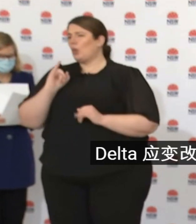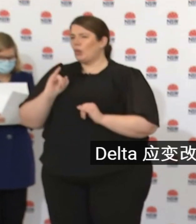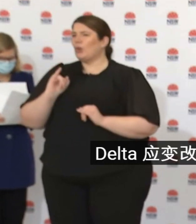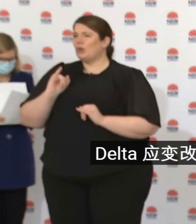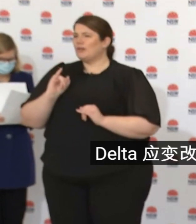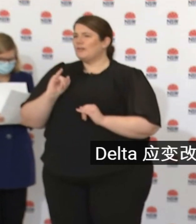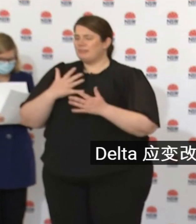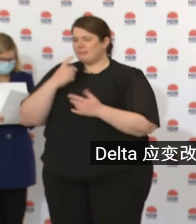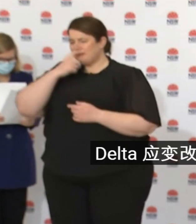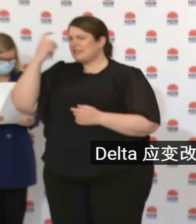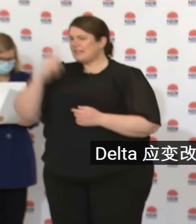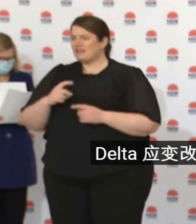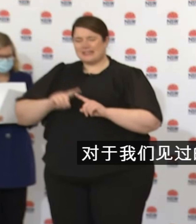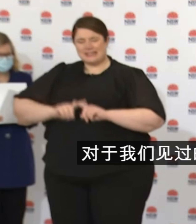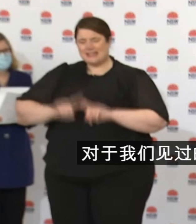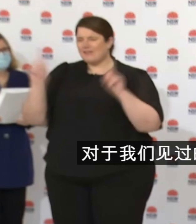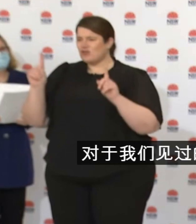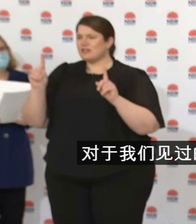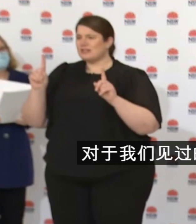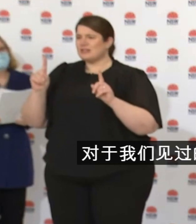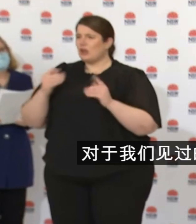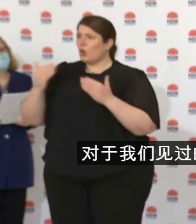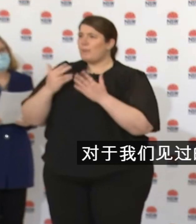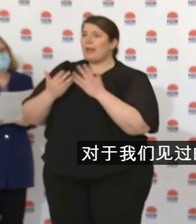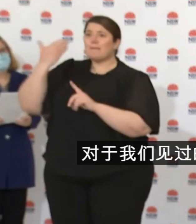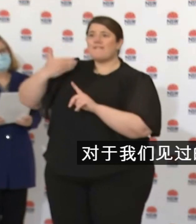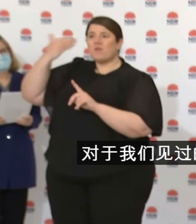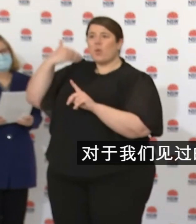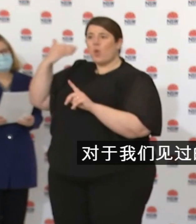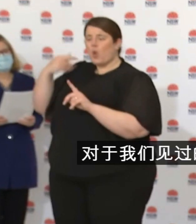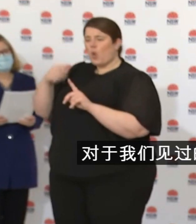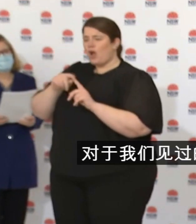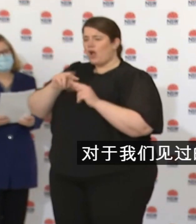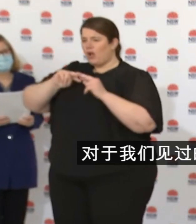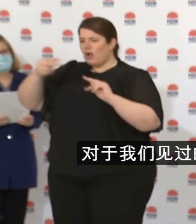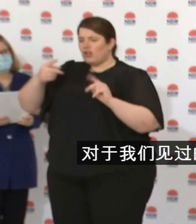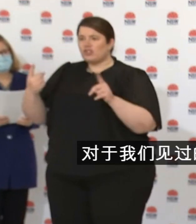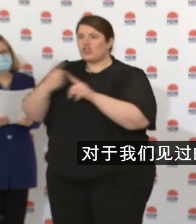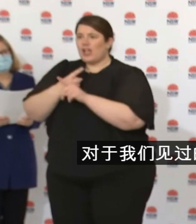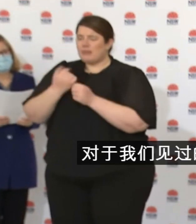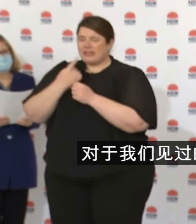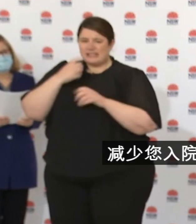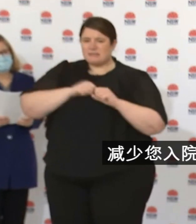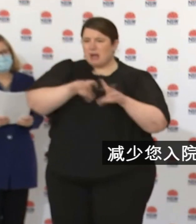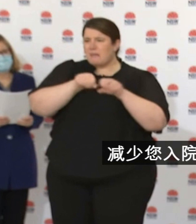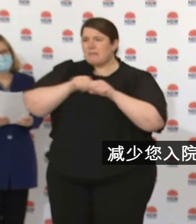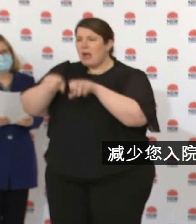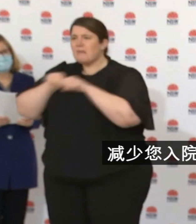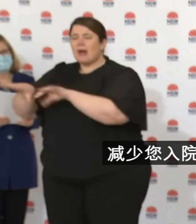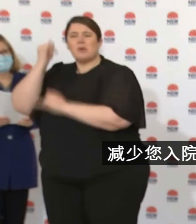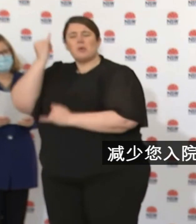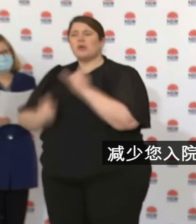is a game changer. It is so different to any other strain of the virus that we've seen. And not only does vaccination